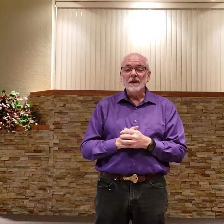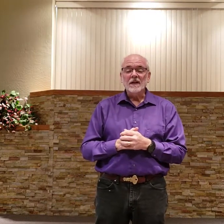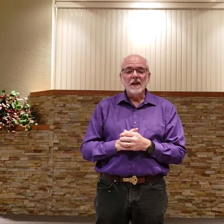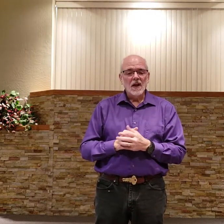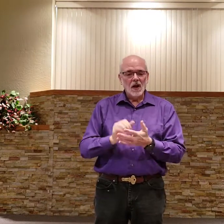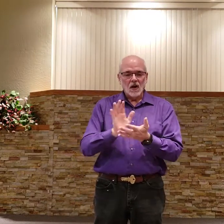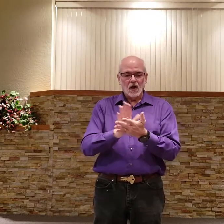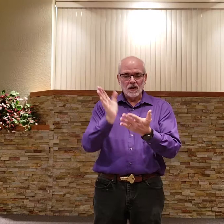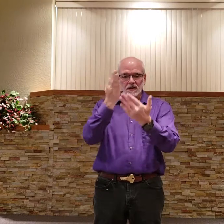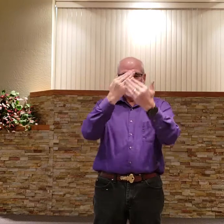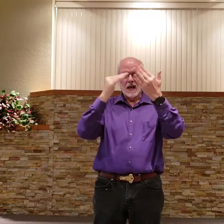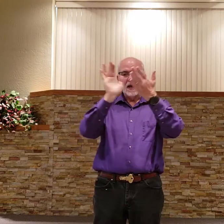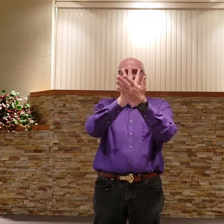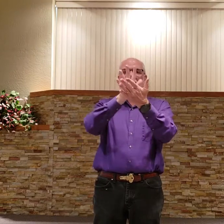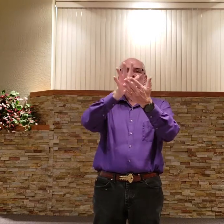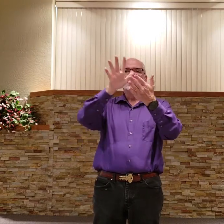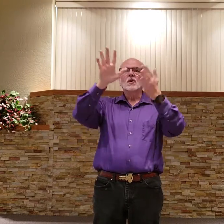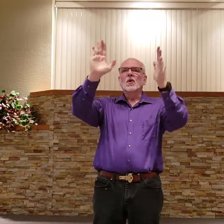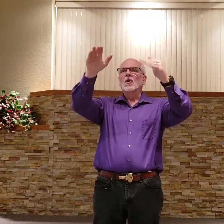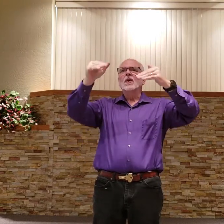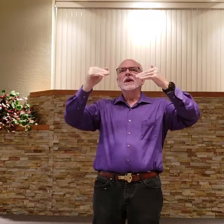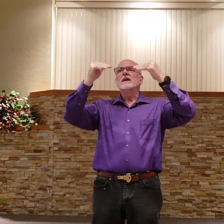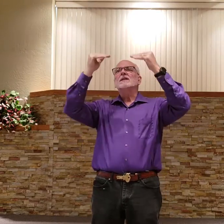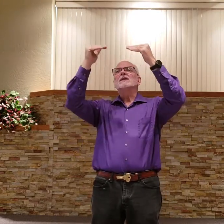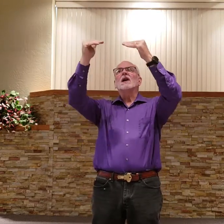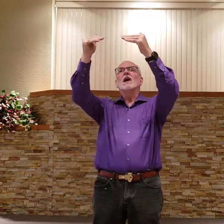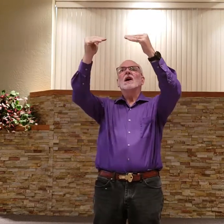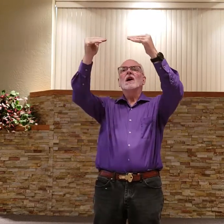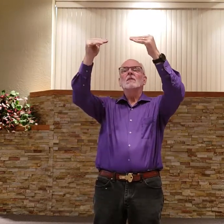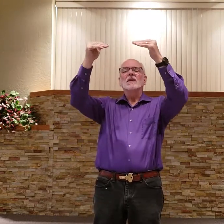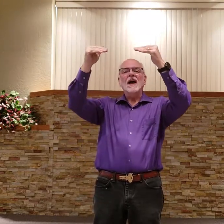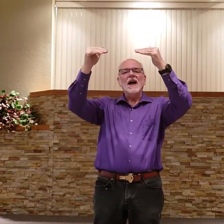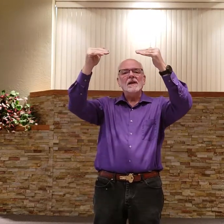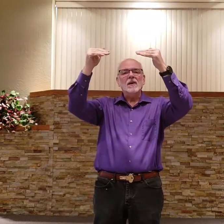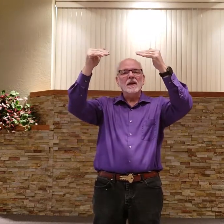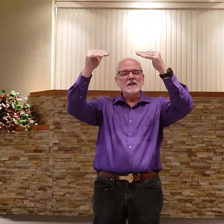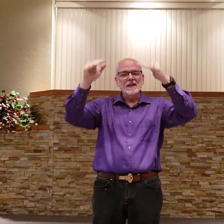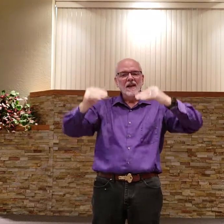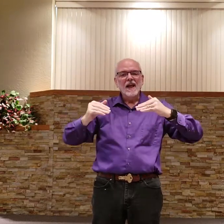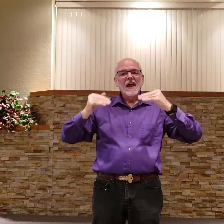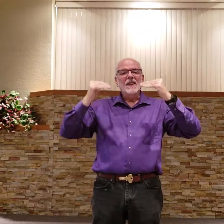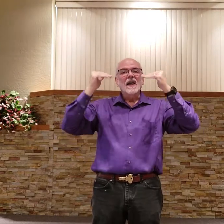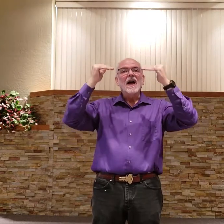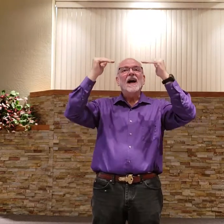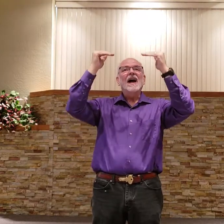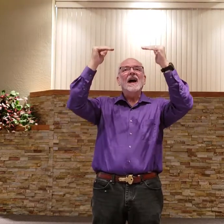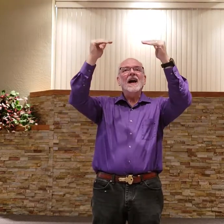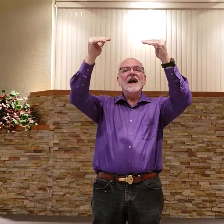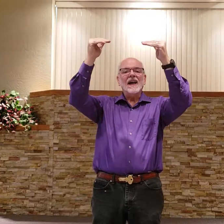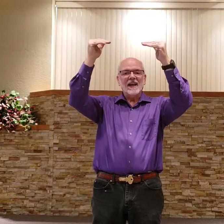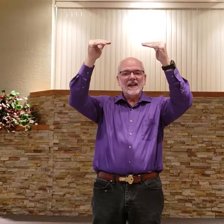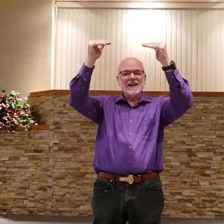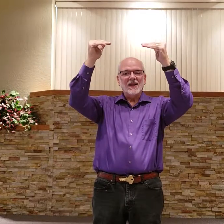Summit. On Zion's glorious summit. The high place. The high.